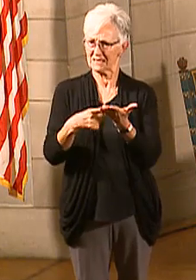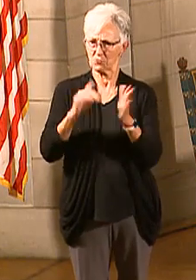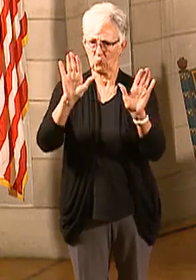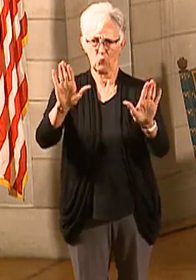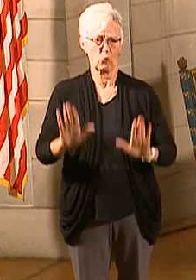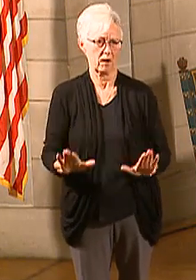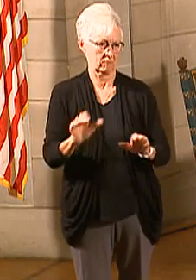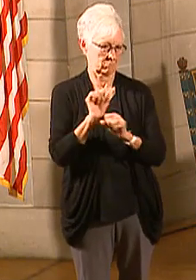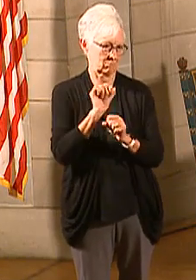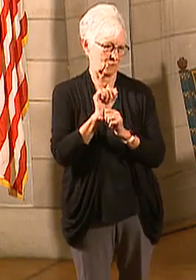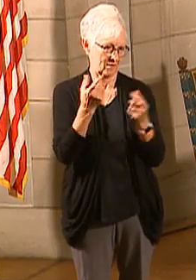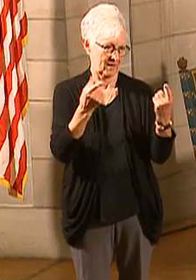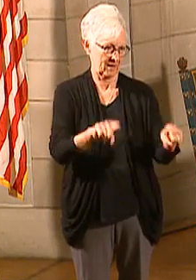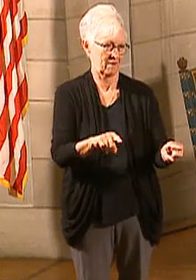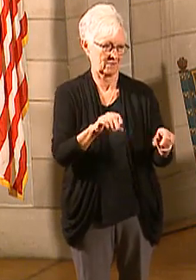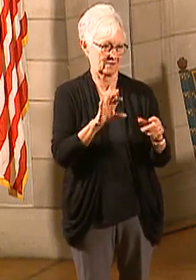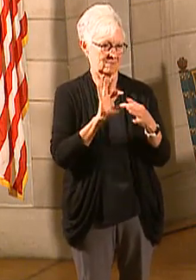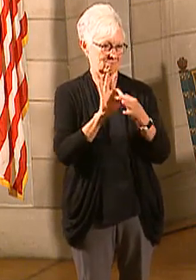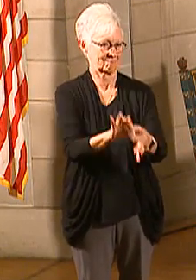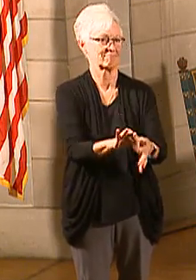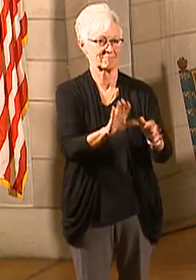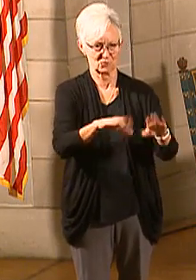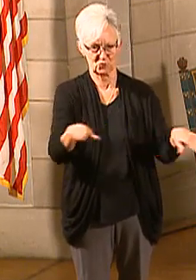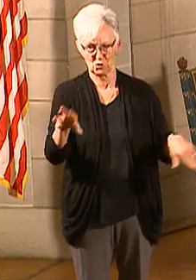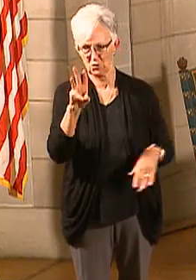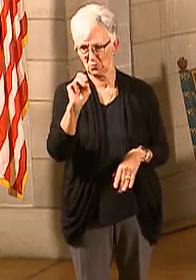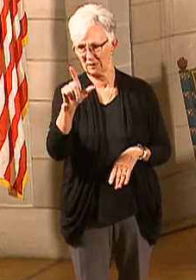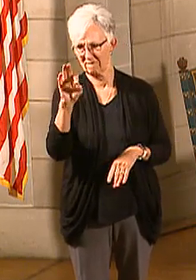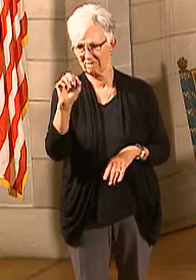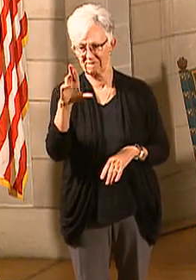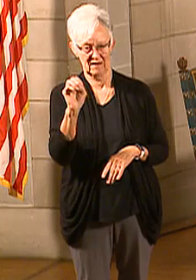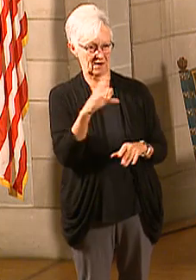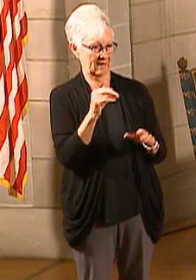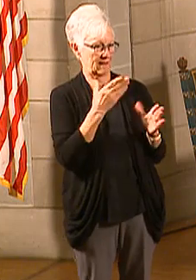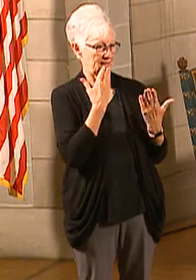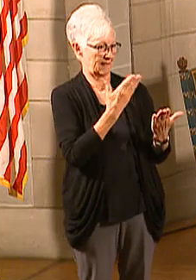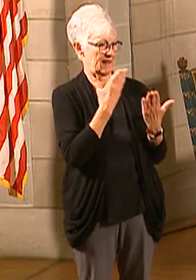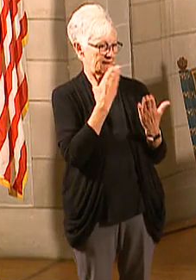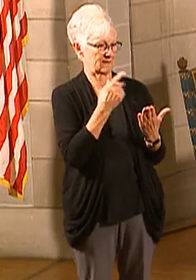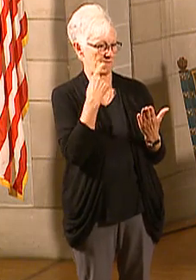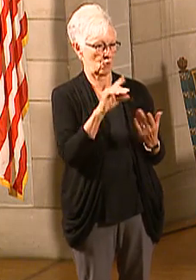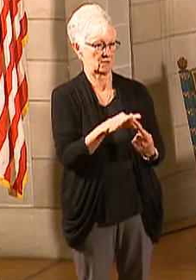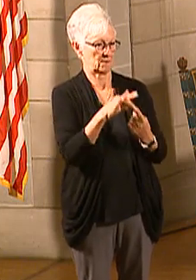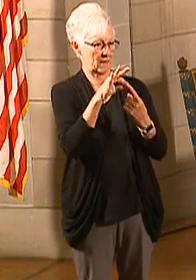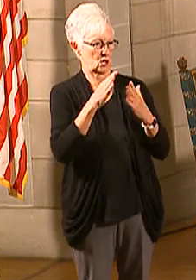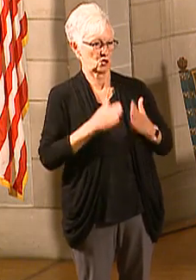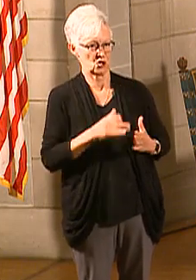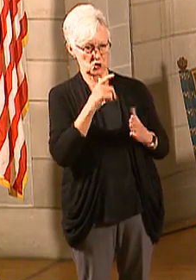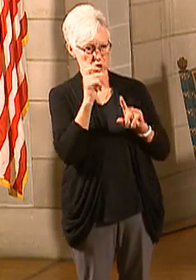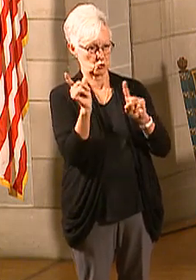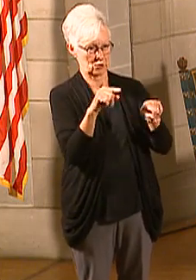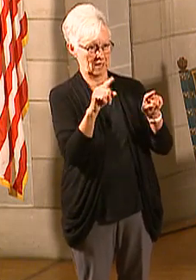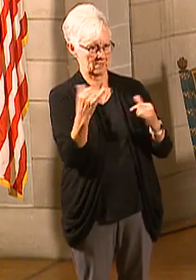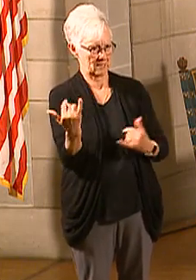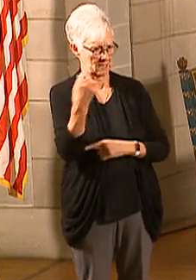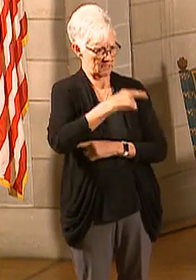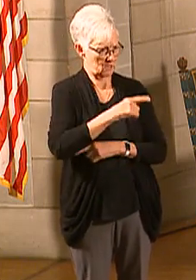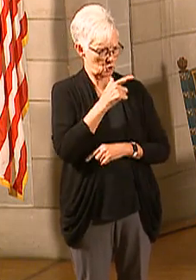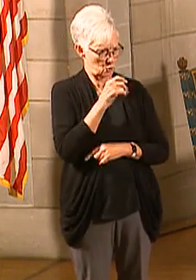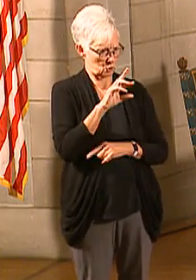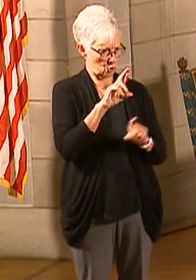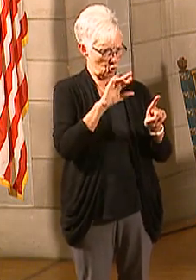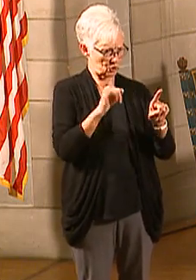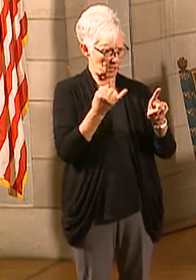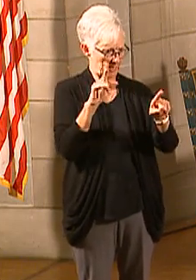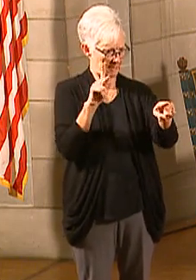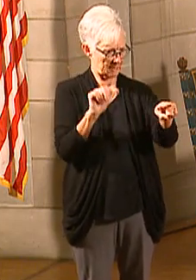child welfare. And again, I want to add my thanks to our child welfare specialists here. RJ, okay, so which one's